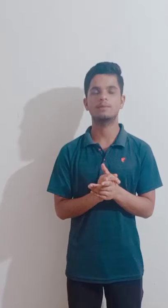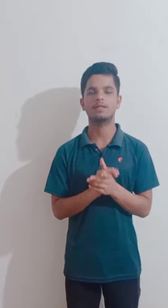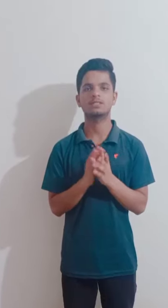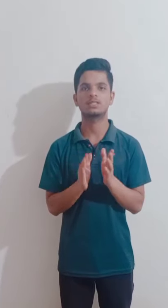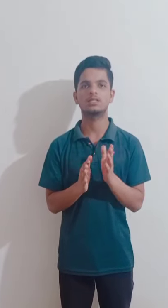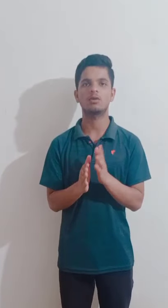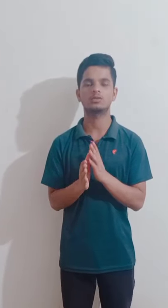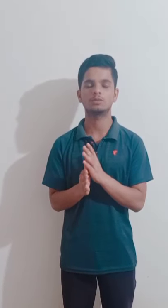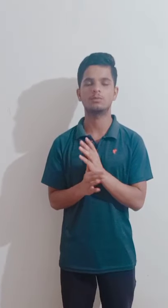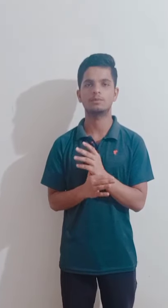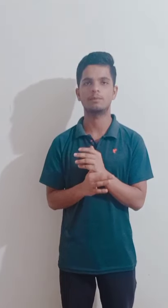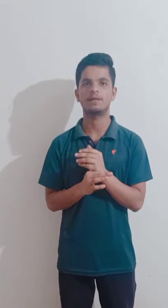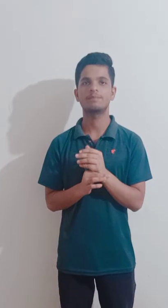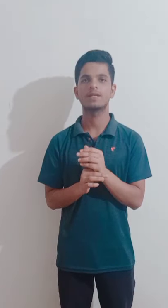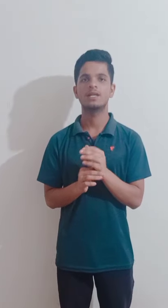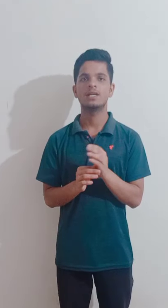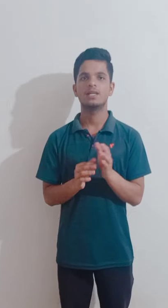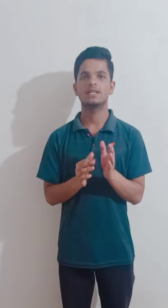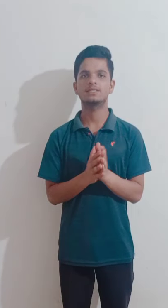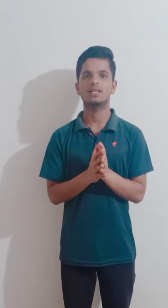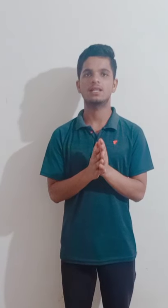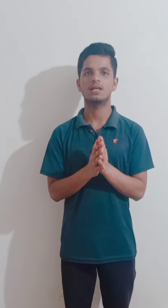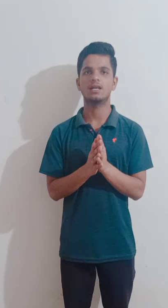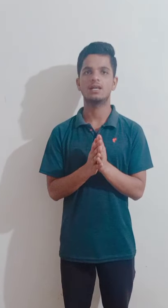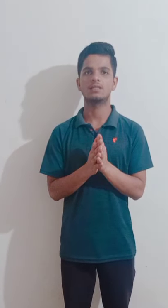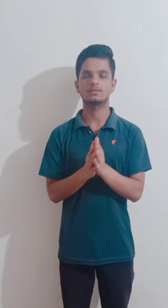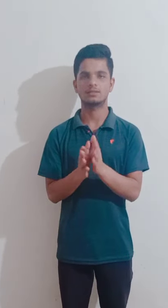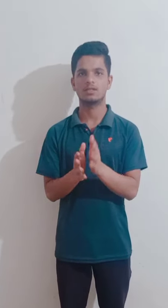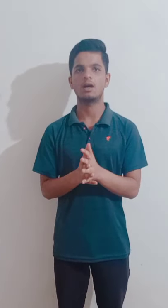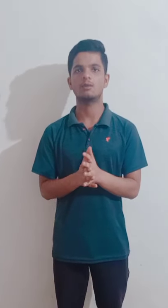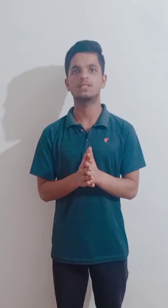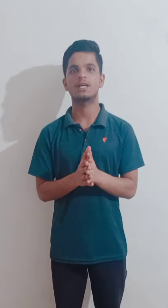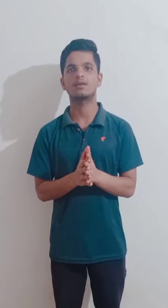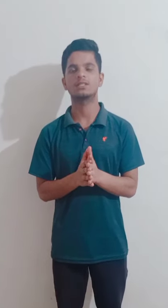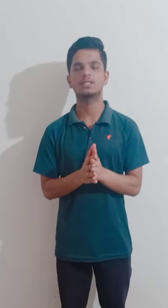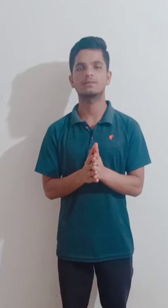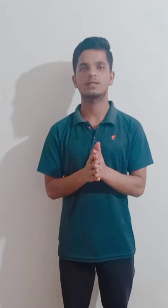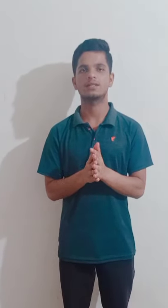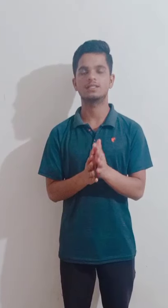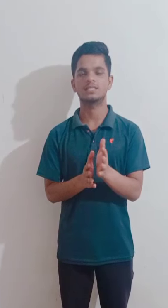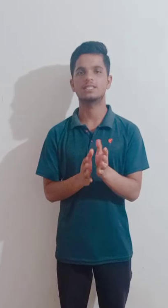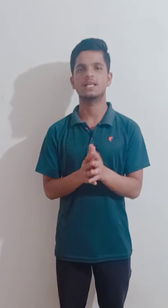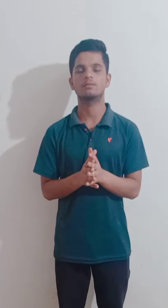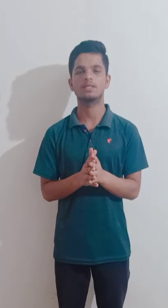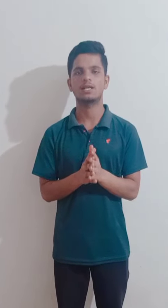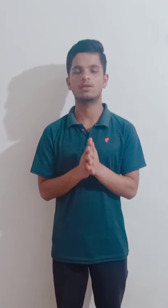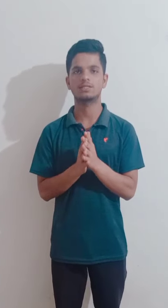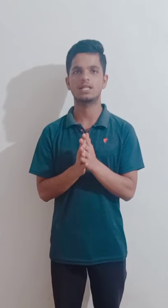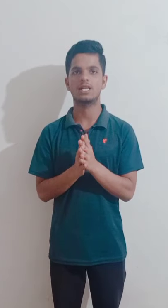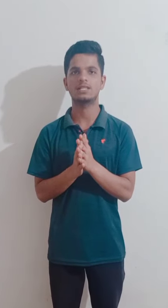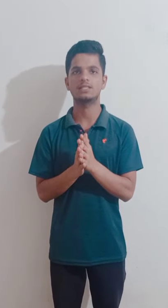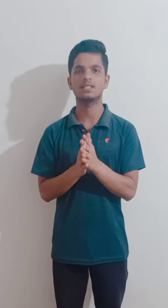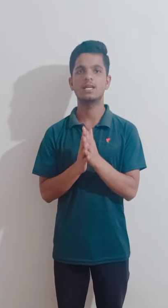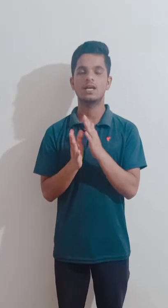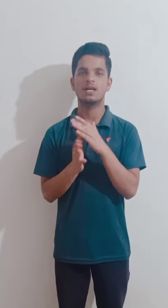string constant pool memory. It is a object allocation. It is just like object allocation and